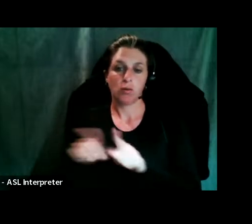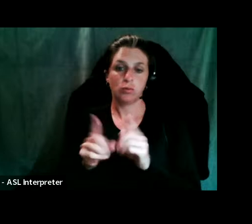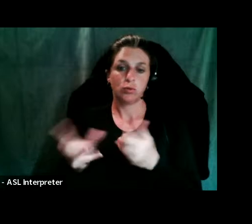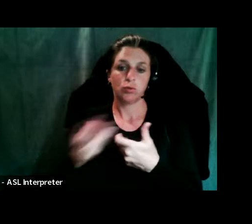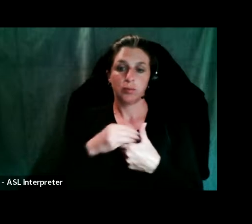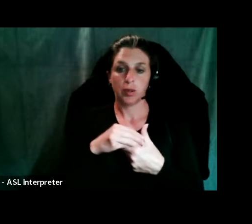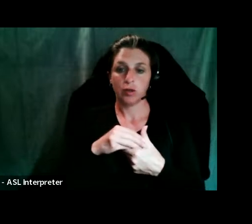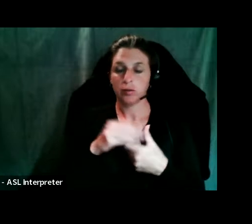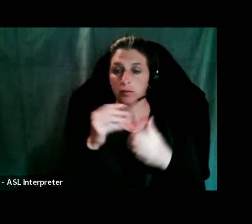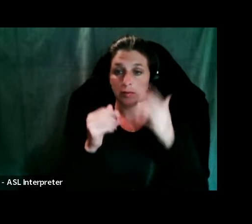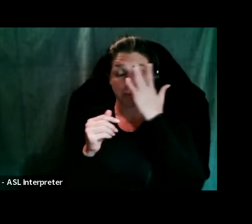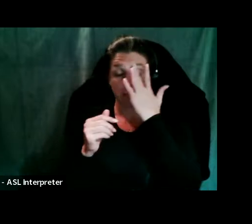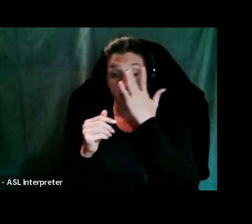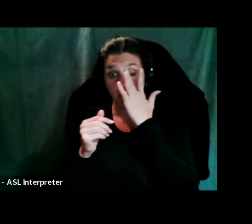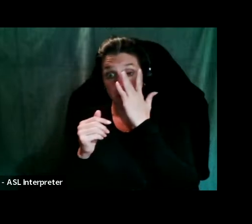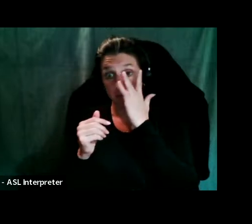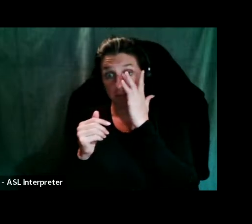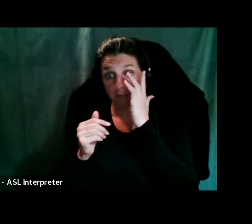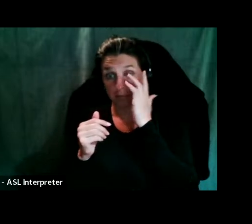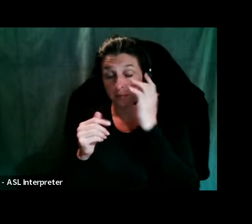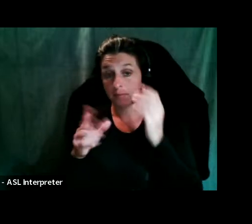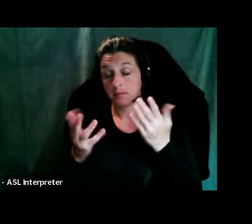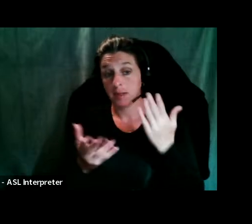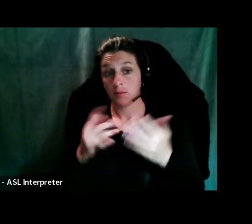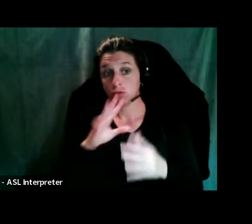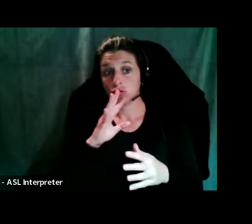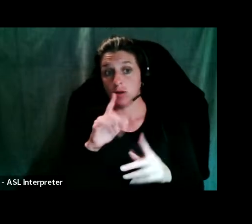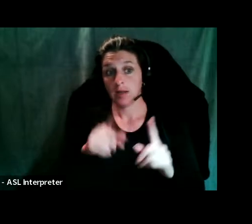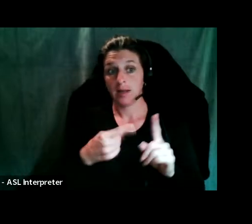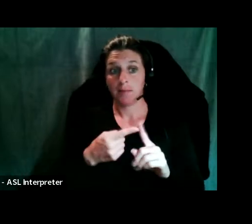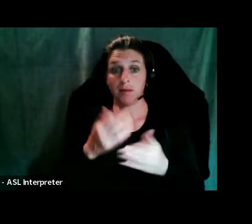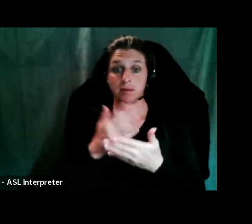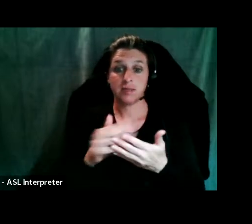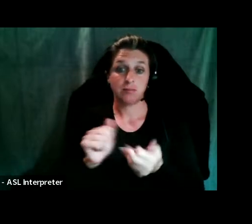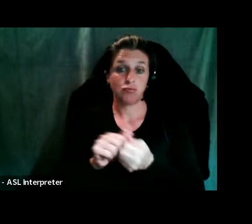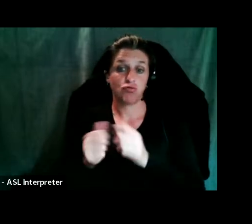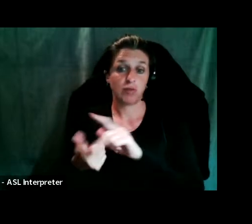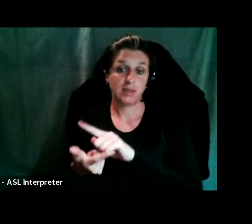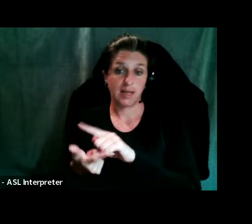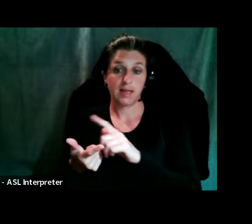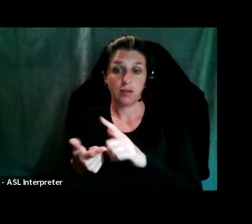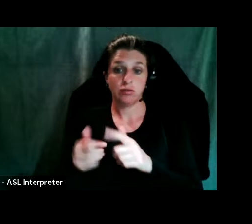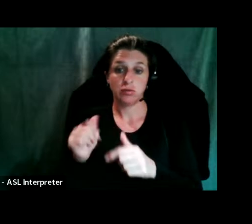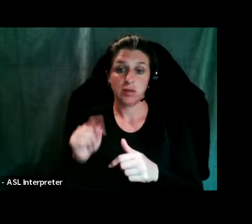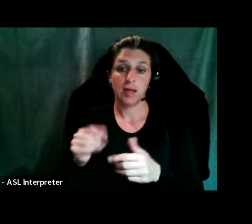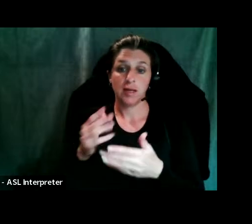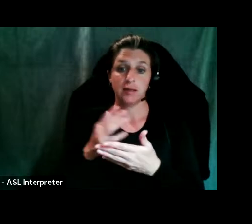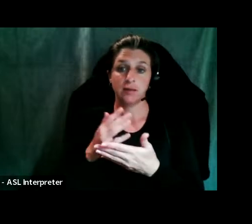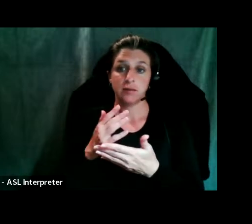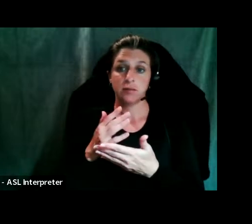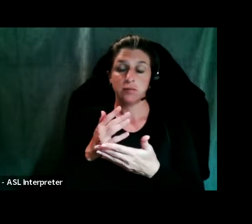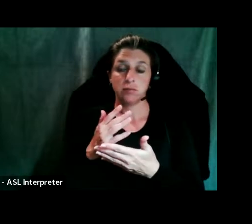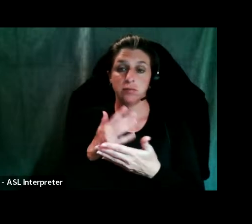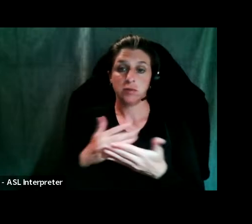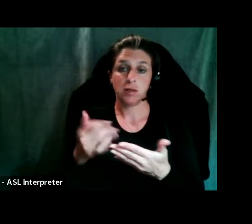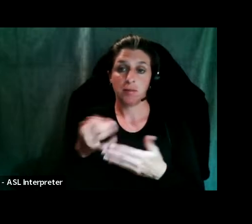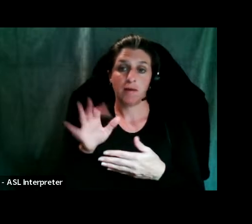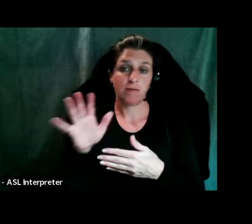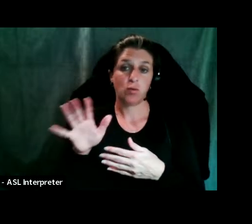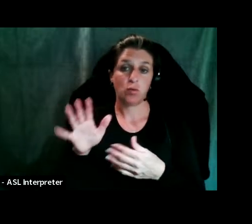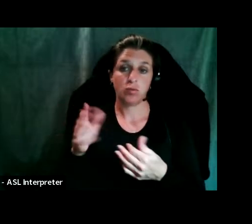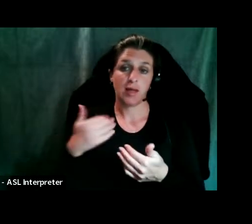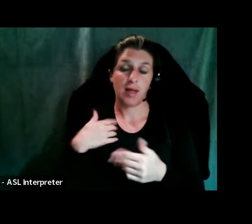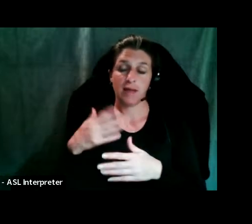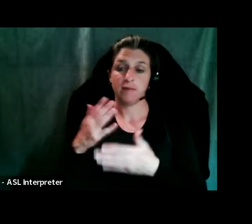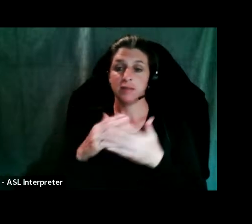maybe we could talk about like even having some translators at some of your, that kind of have some folks